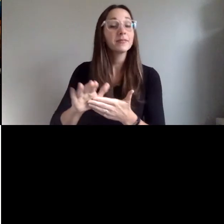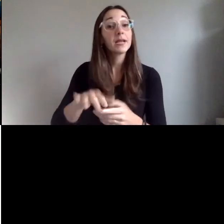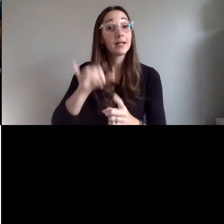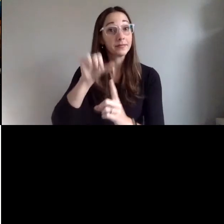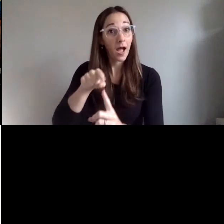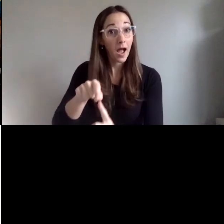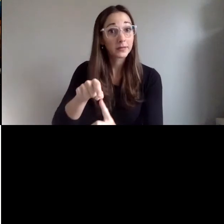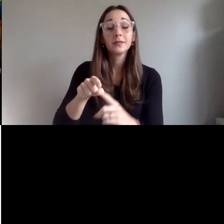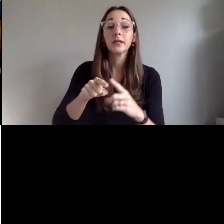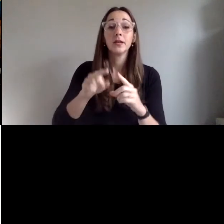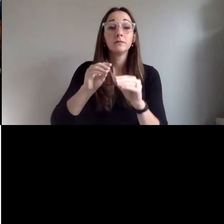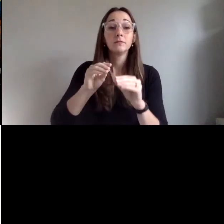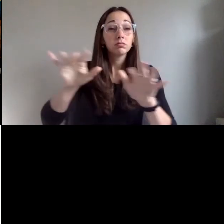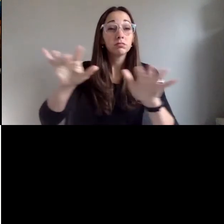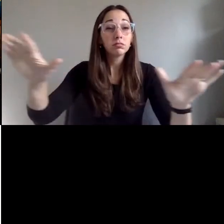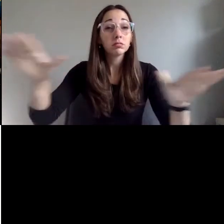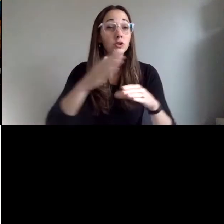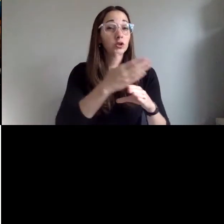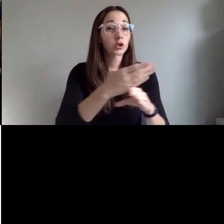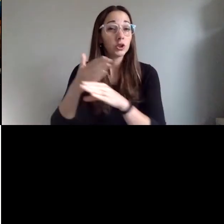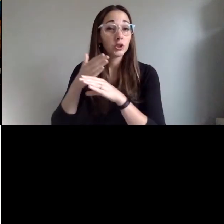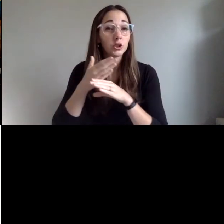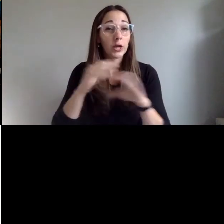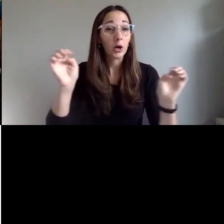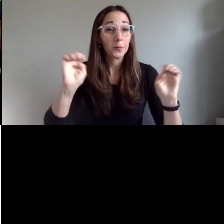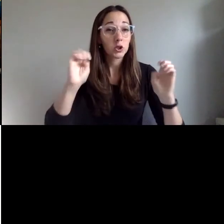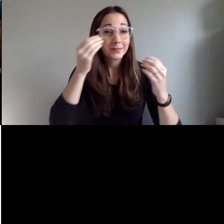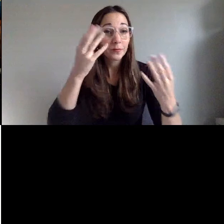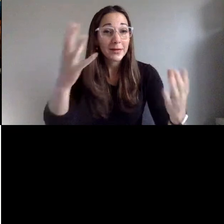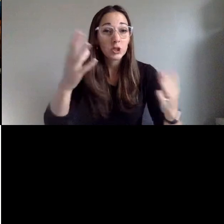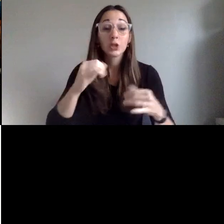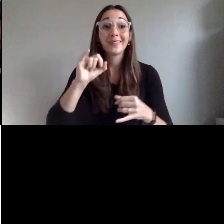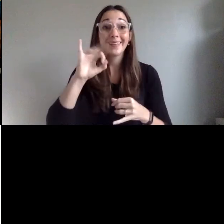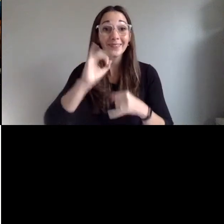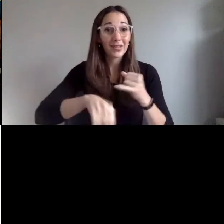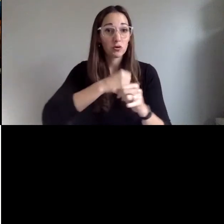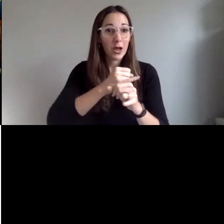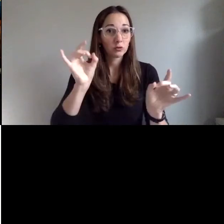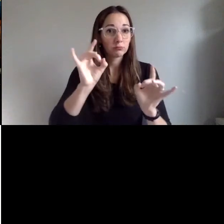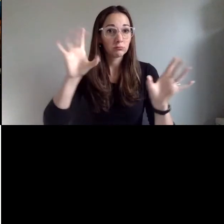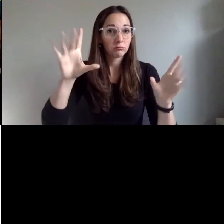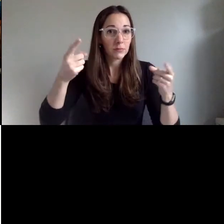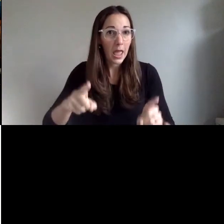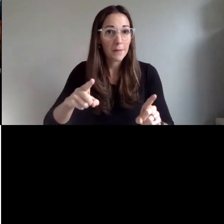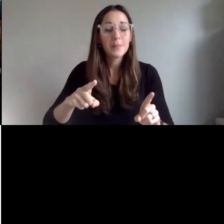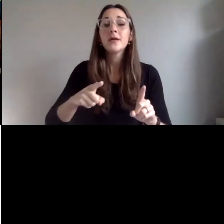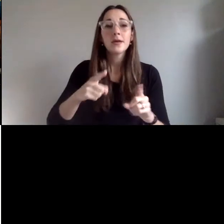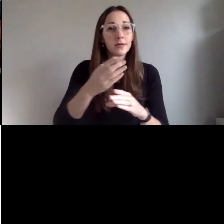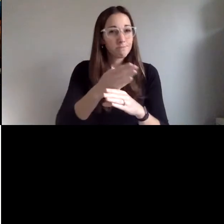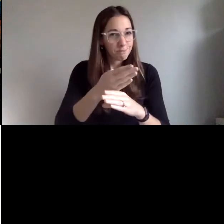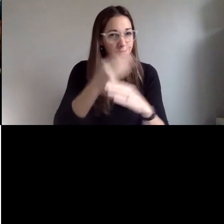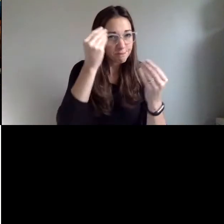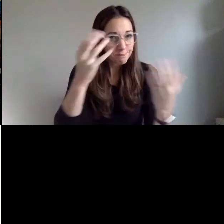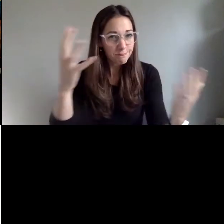and create an international disaster and emergency information website that can be addressing local and regional